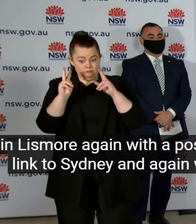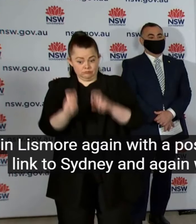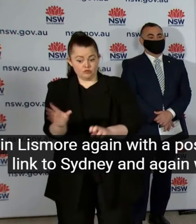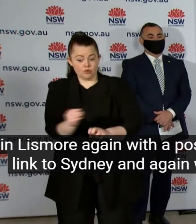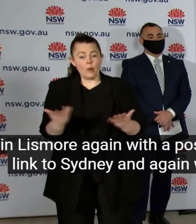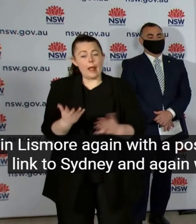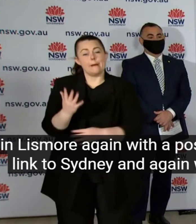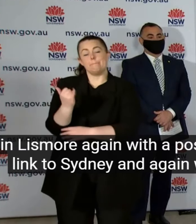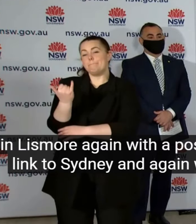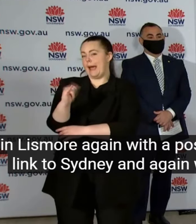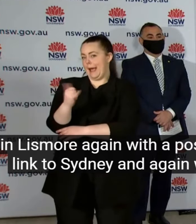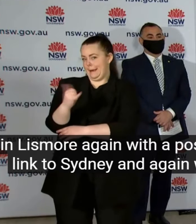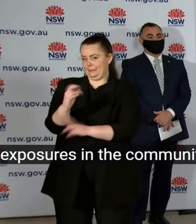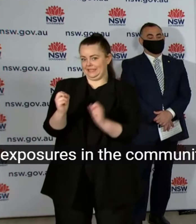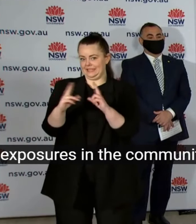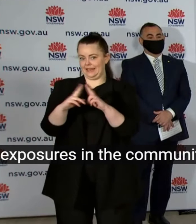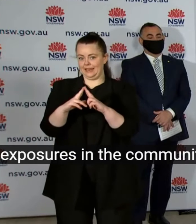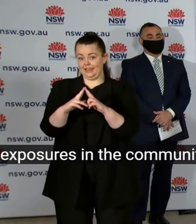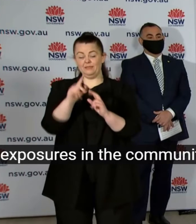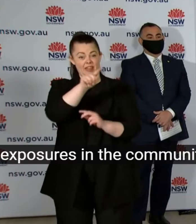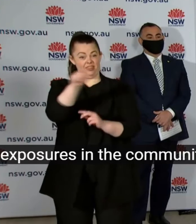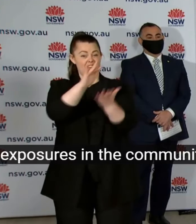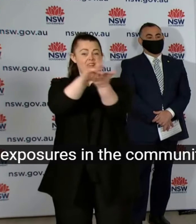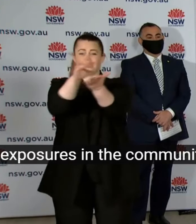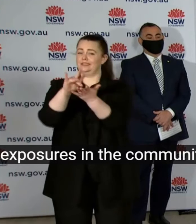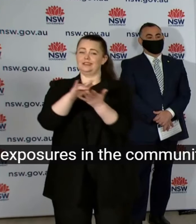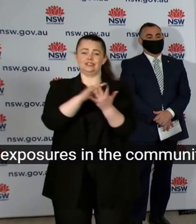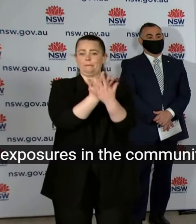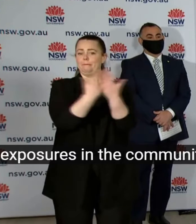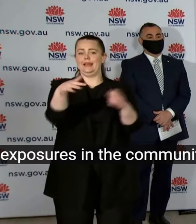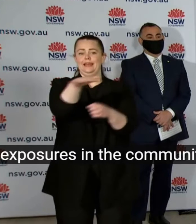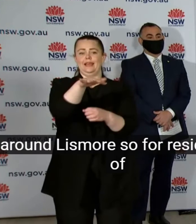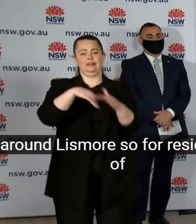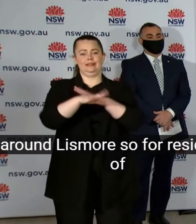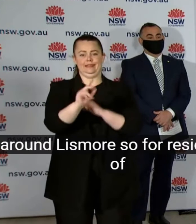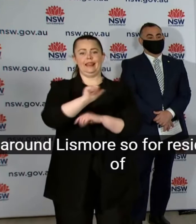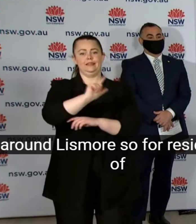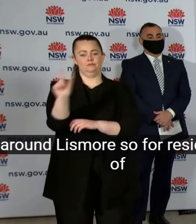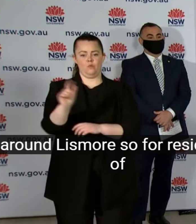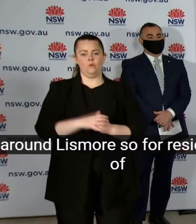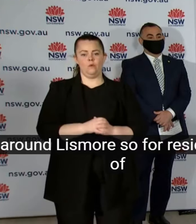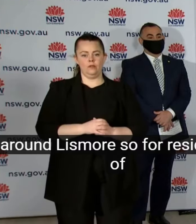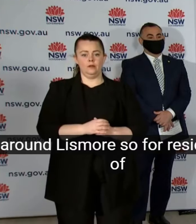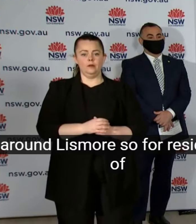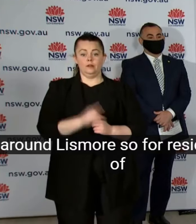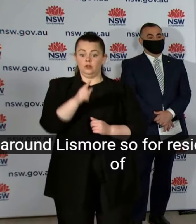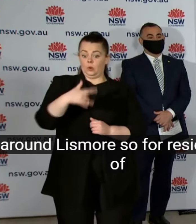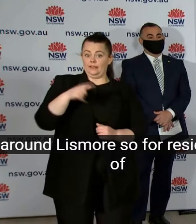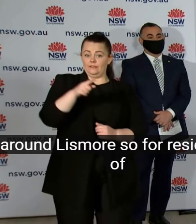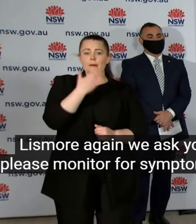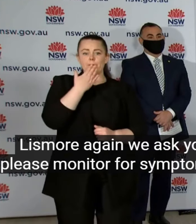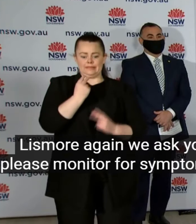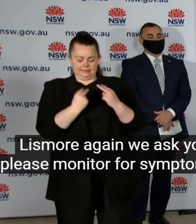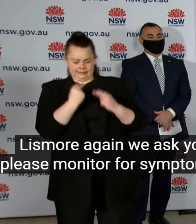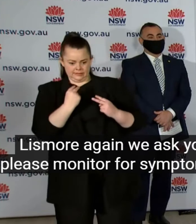with exposures in the community around Lismore. So for residents of Lismore, again, we ask you to please monitor for symptoms,